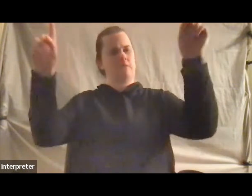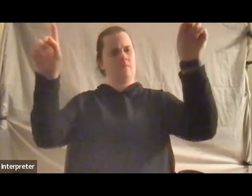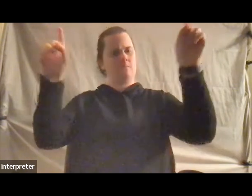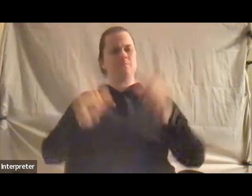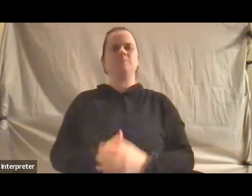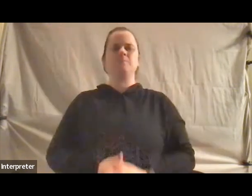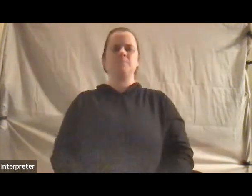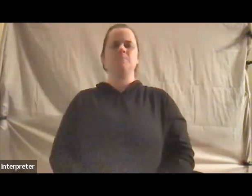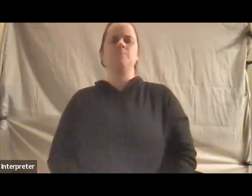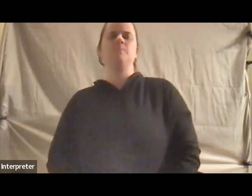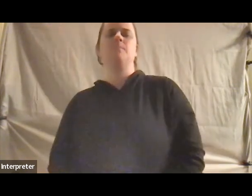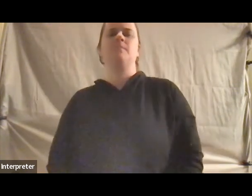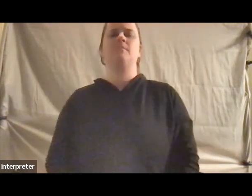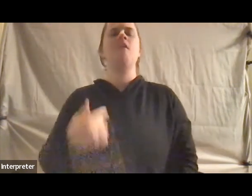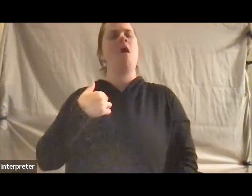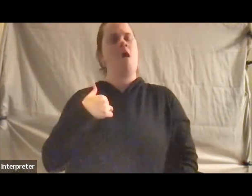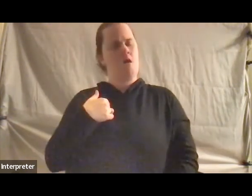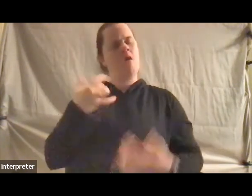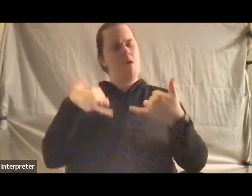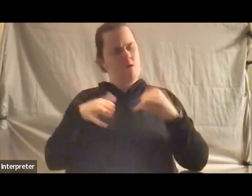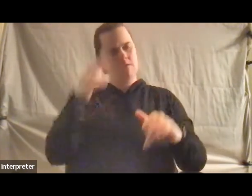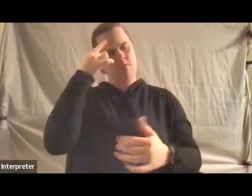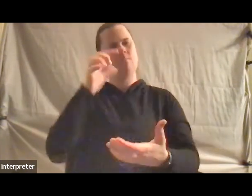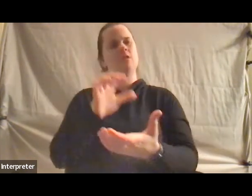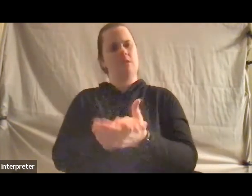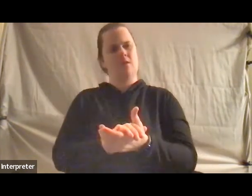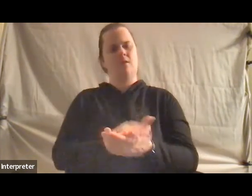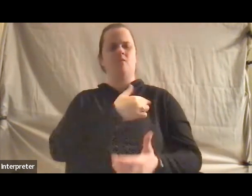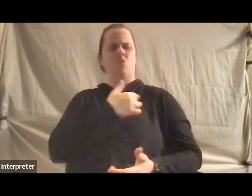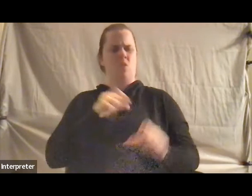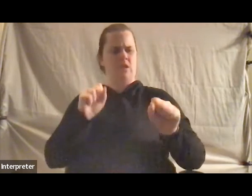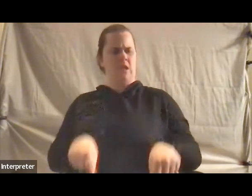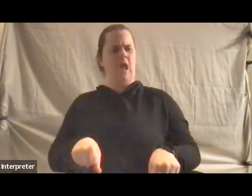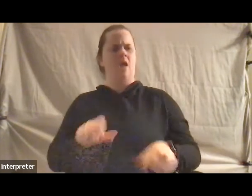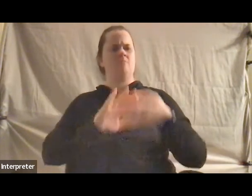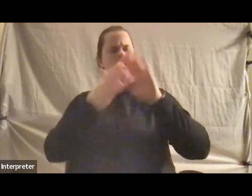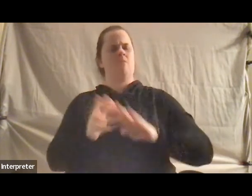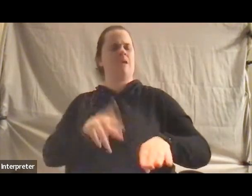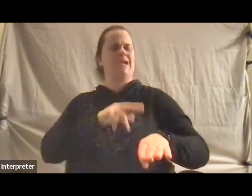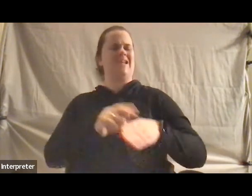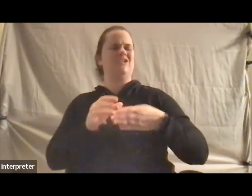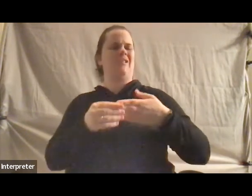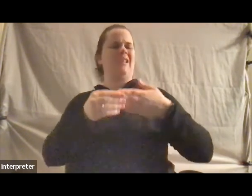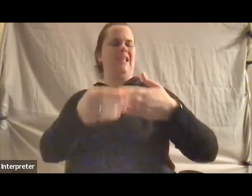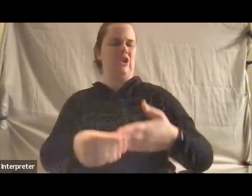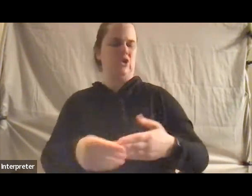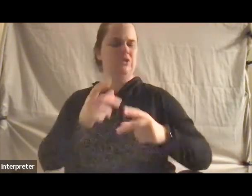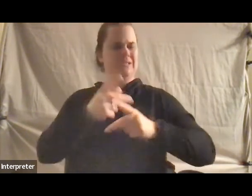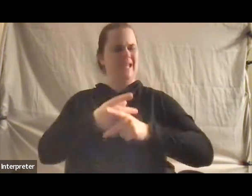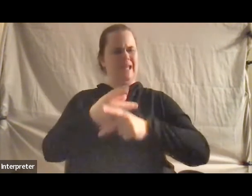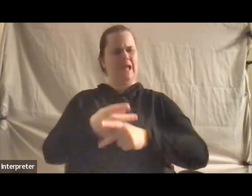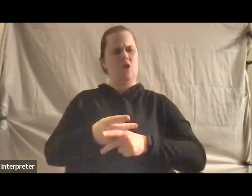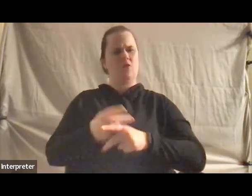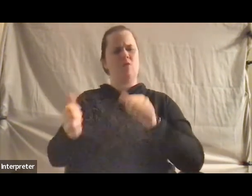I still believe that we can be a national leader in how we take care of the most vulnerable in our